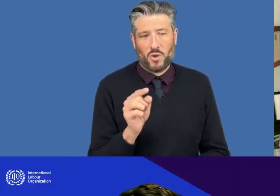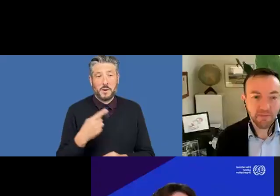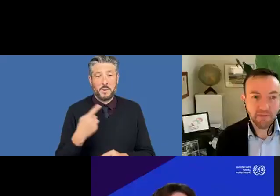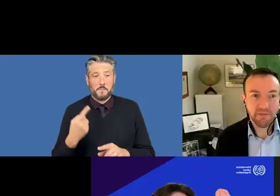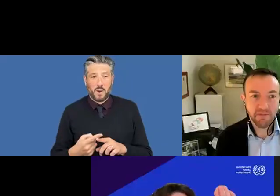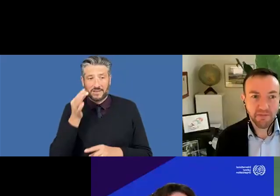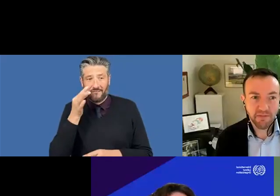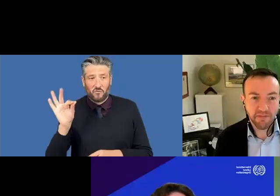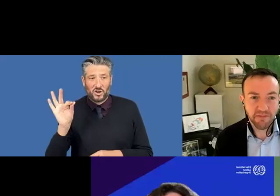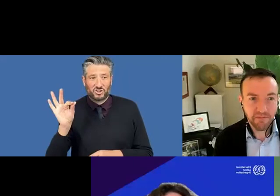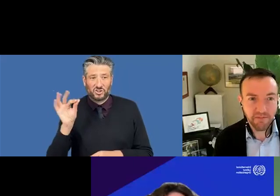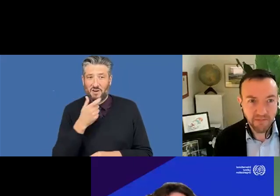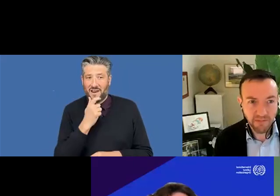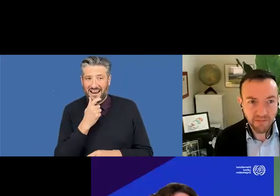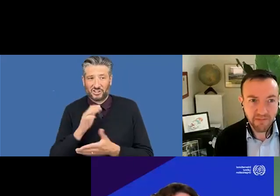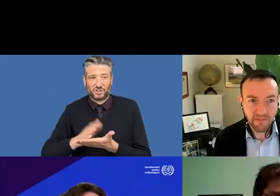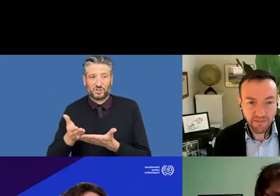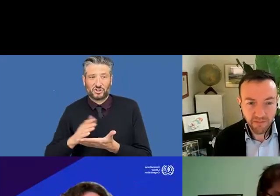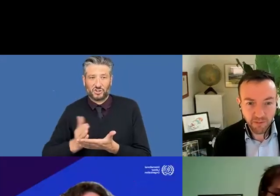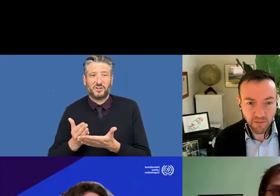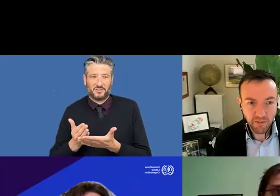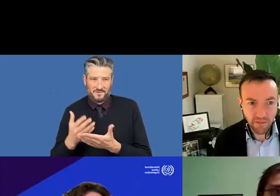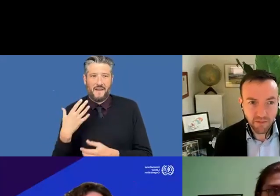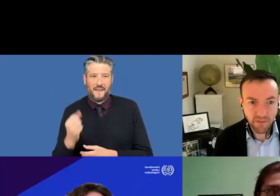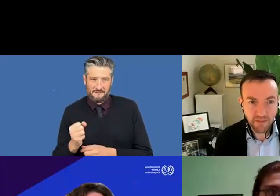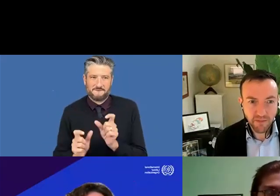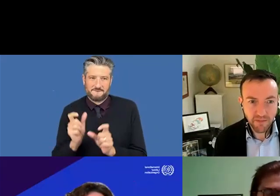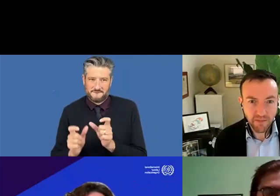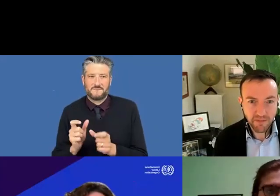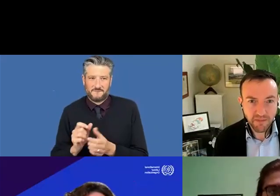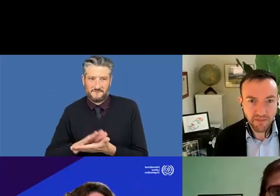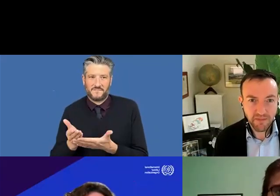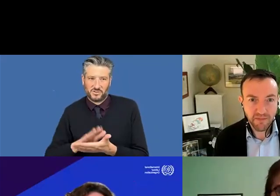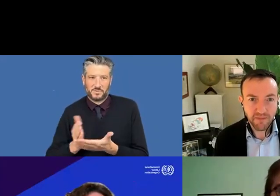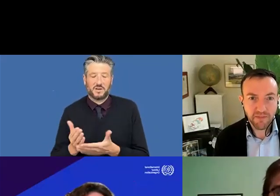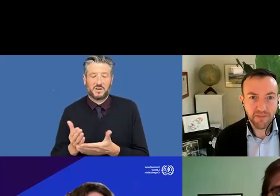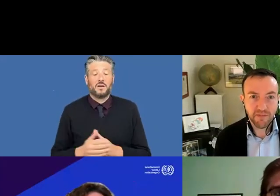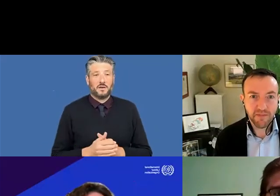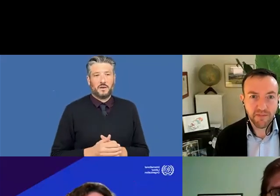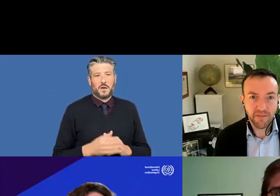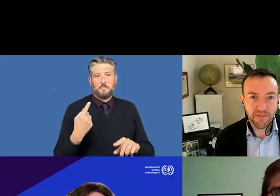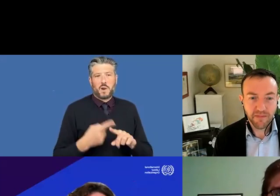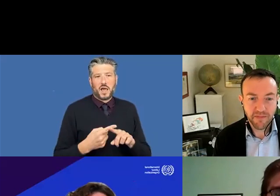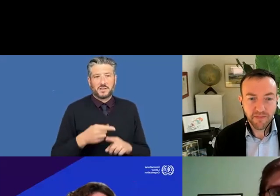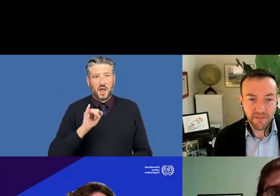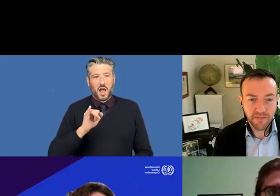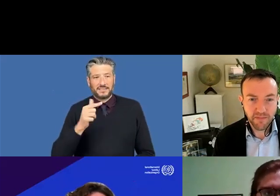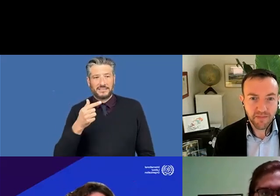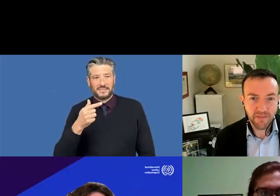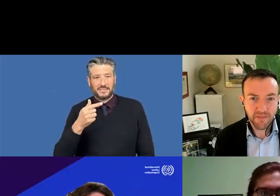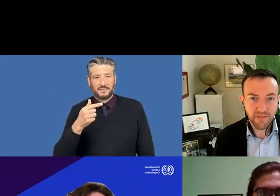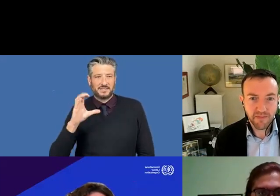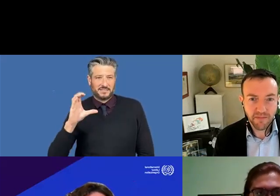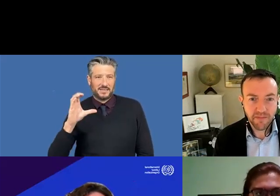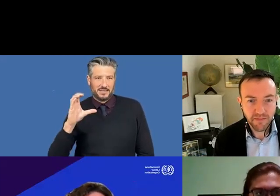French and English. Many thanks to the ITC colleagues who have brought us in, as I said,